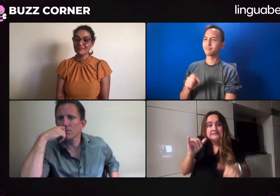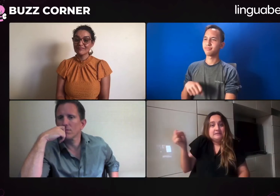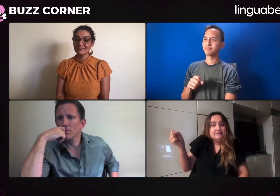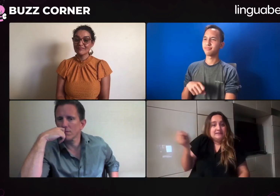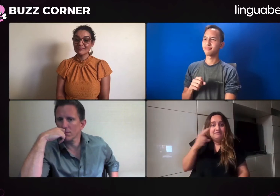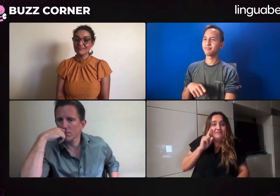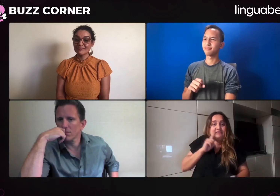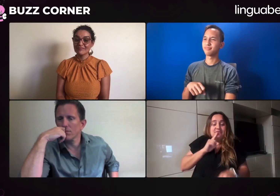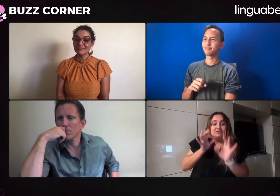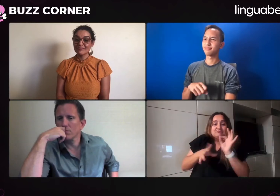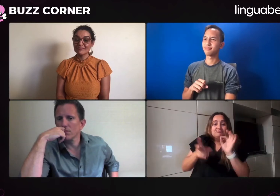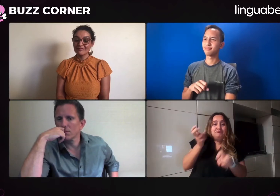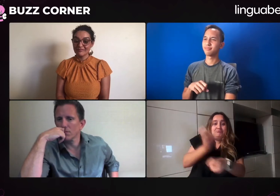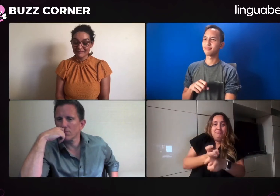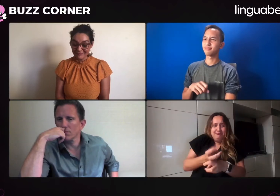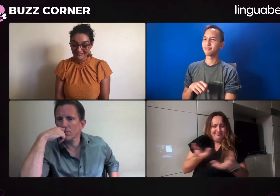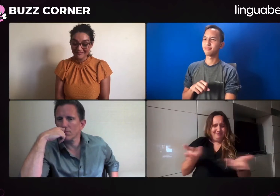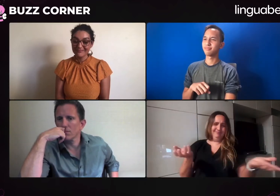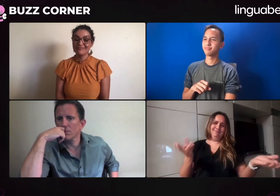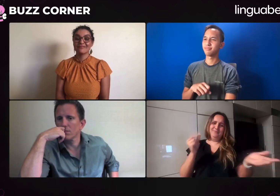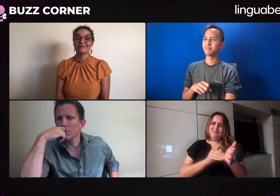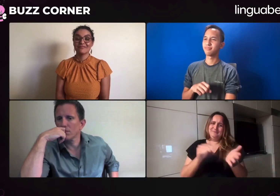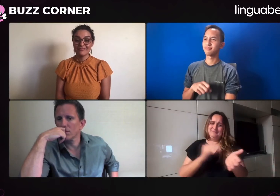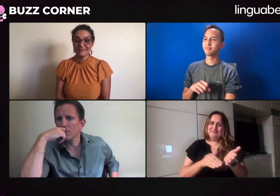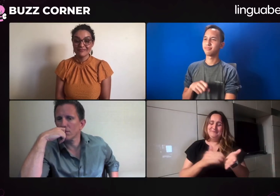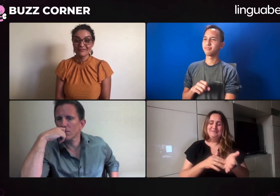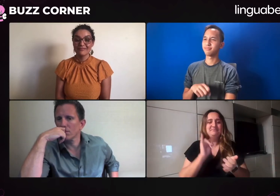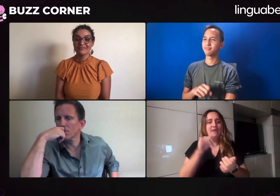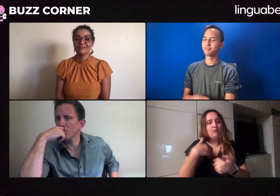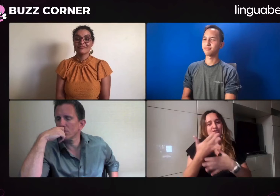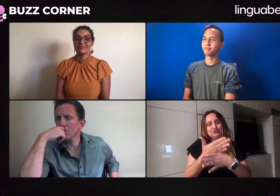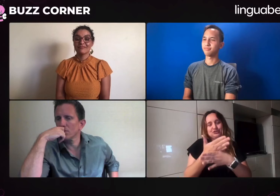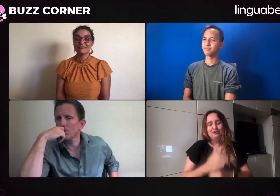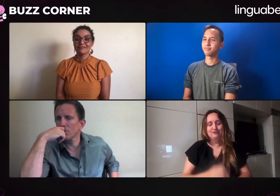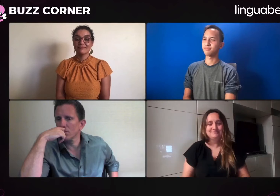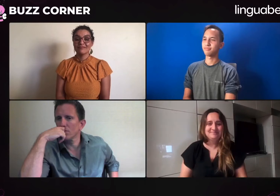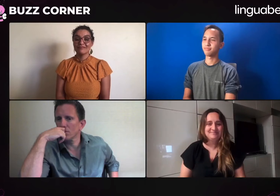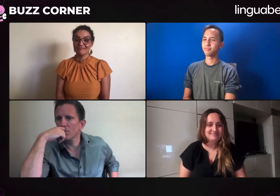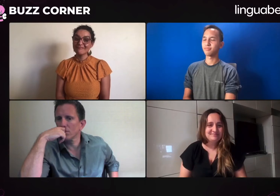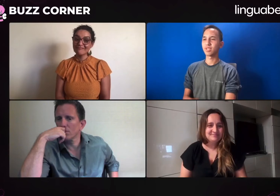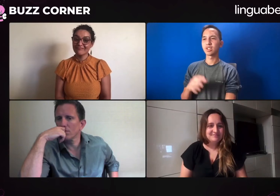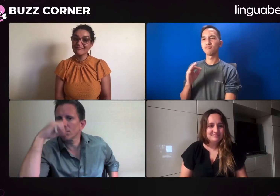of impact a deaf interpreter can have in a school for the deaf. And there's